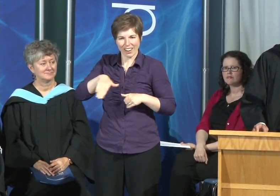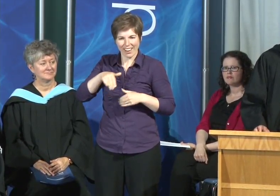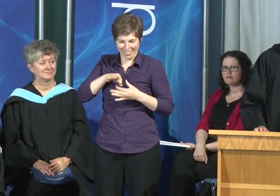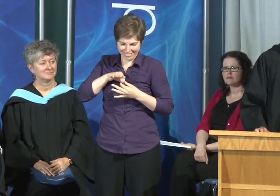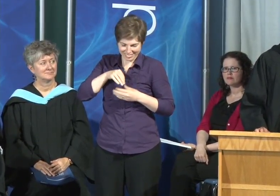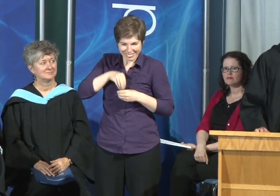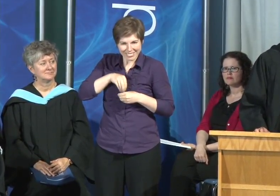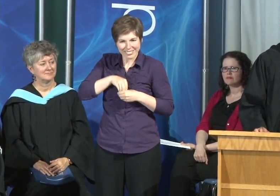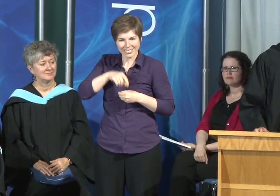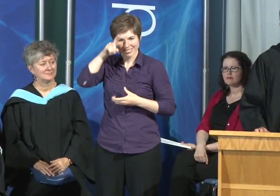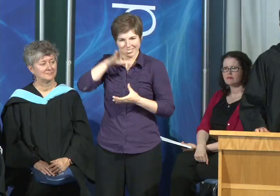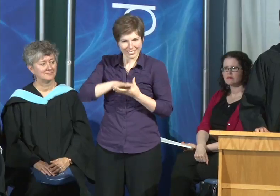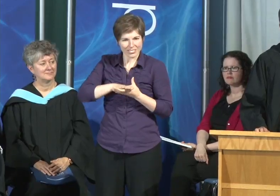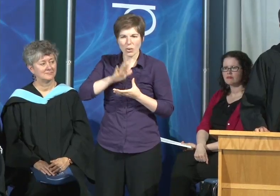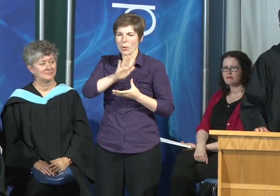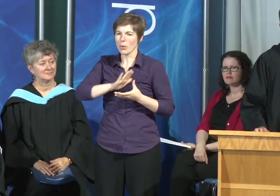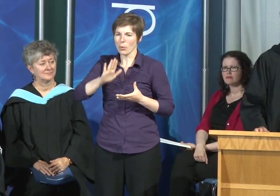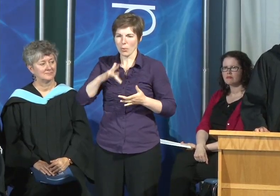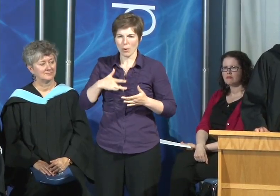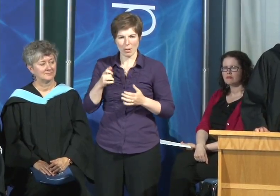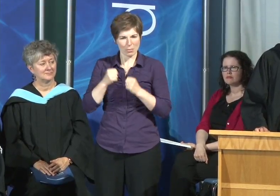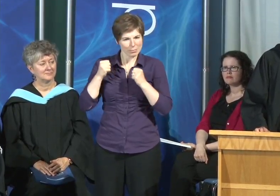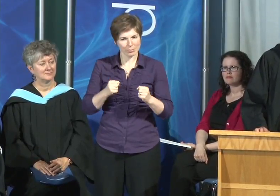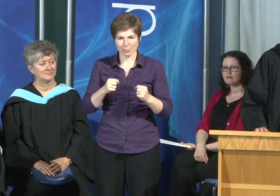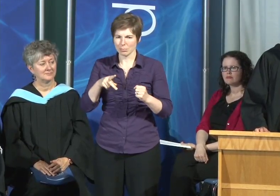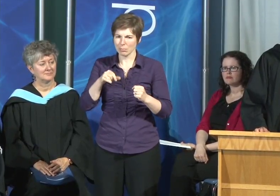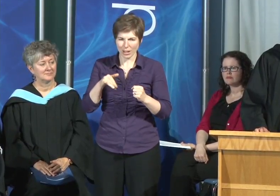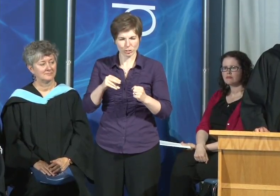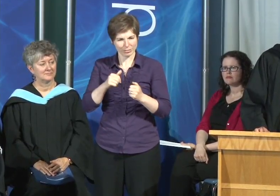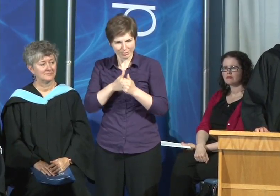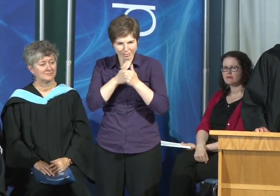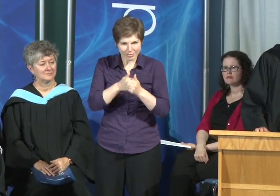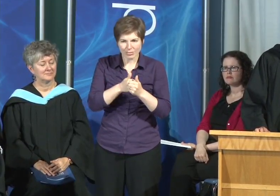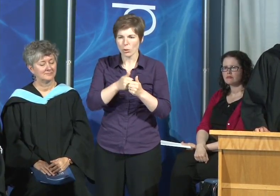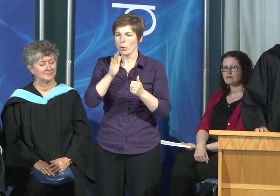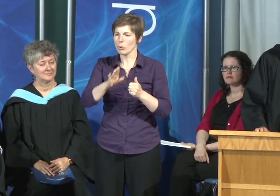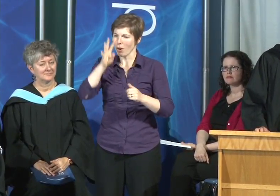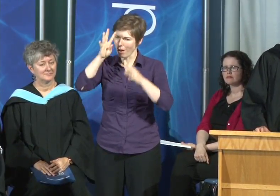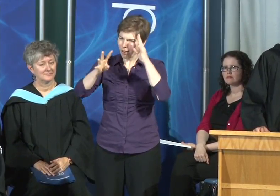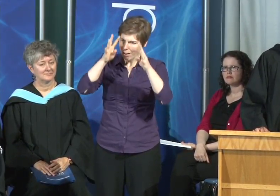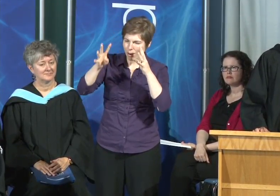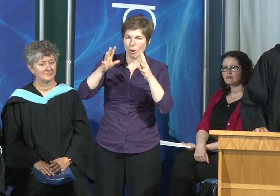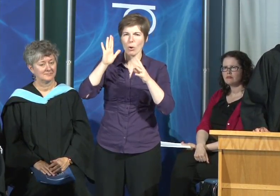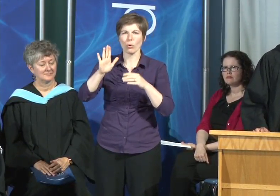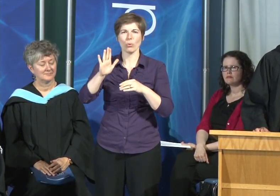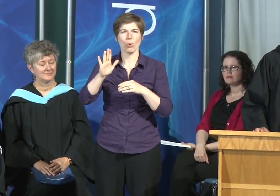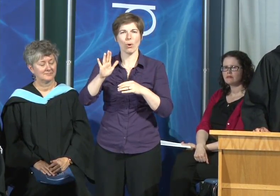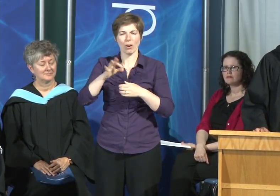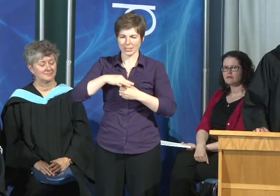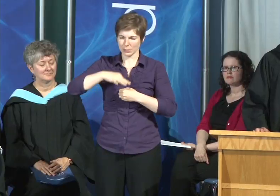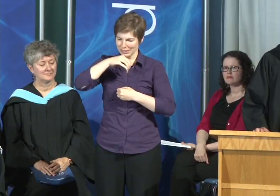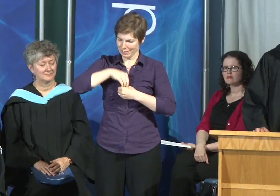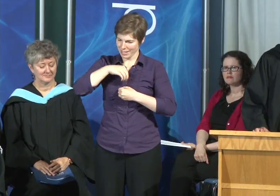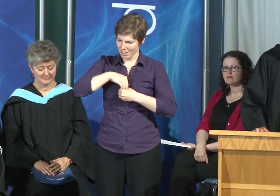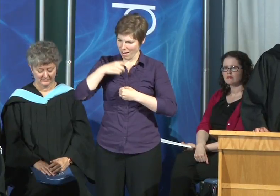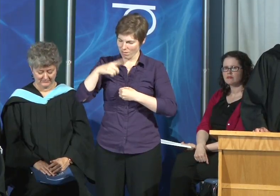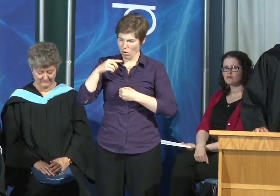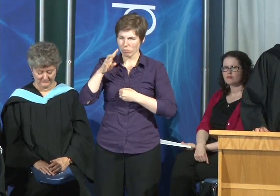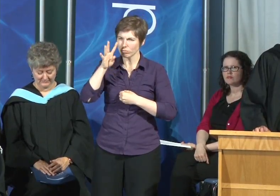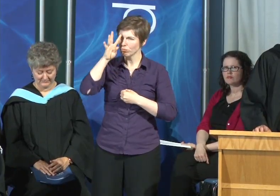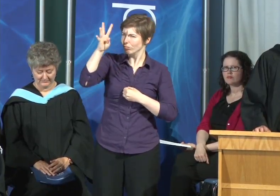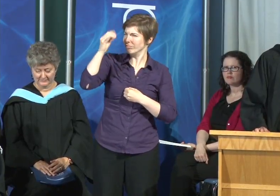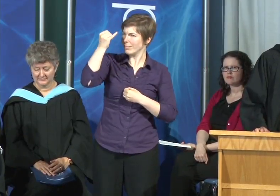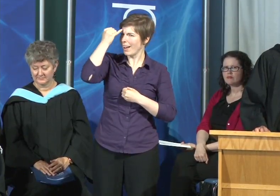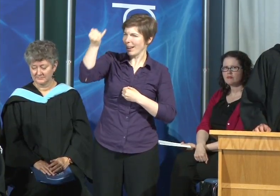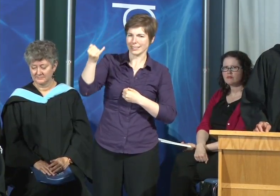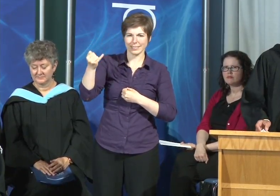afraid to identify your passions and draw upon your creativity and your entrepreneurial spirit to commit to what you truly believe in